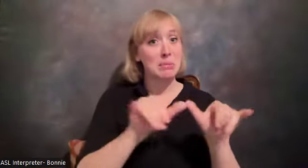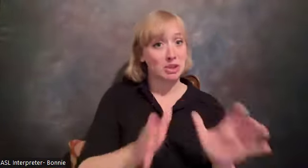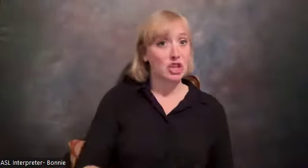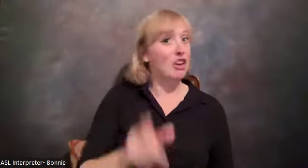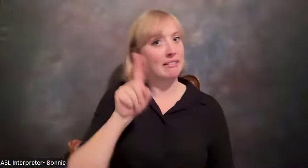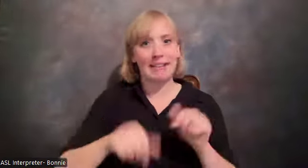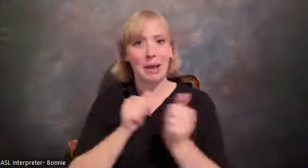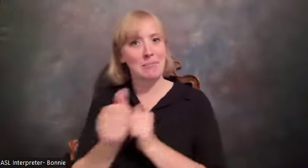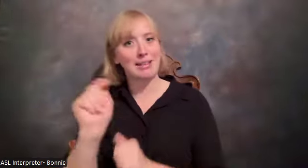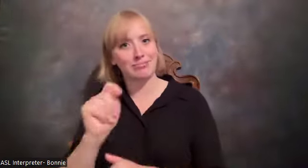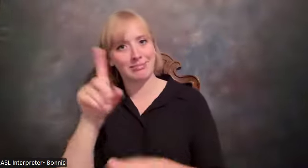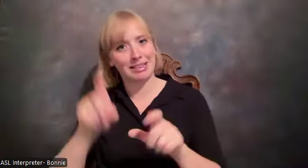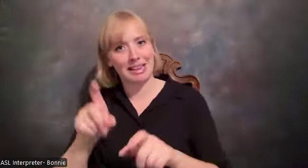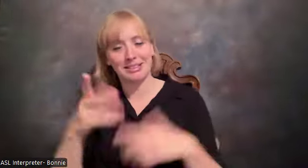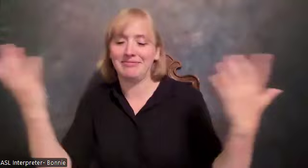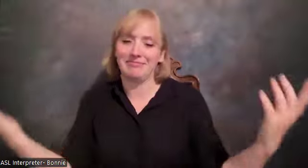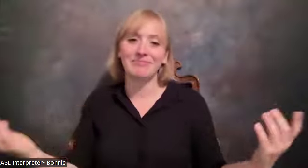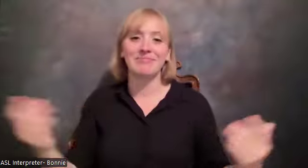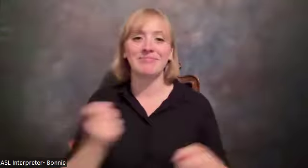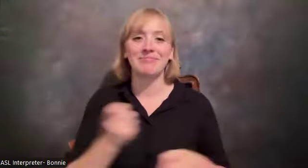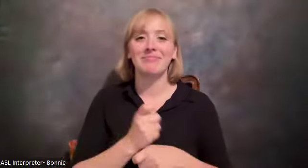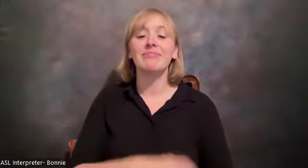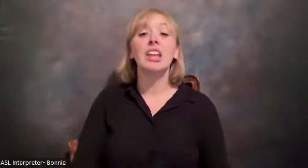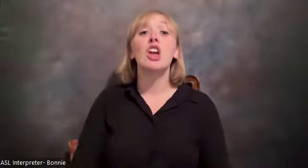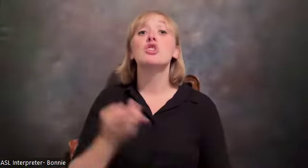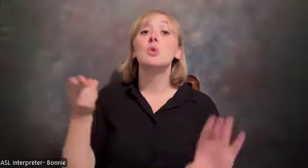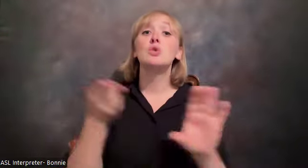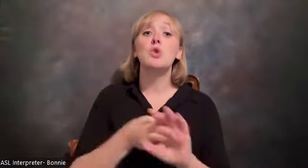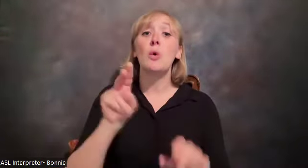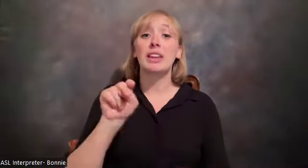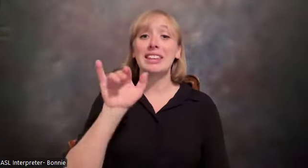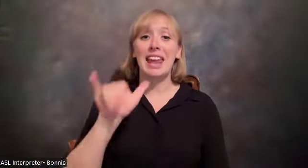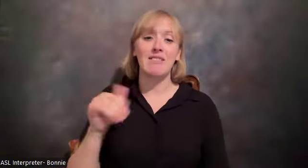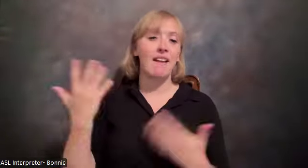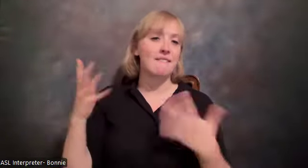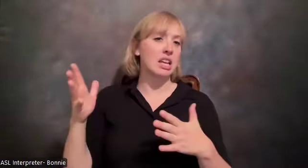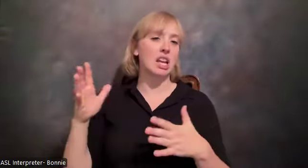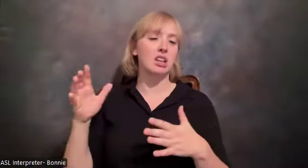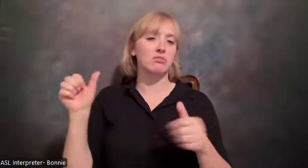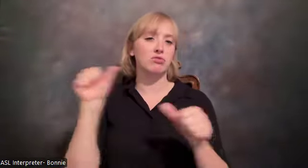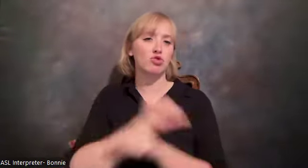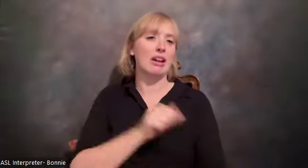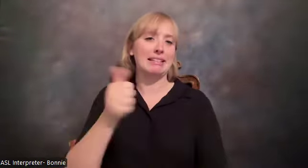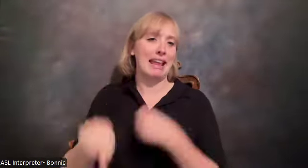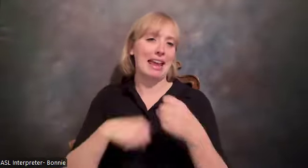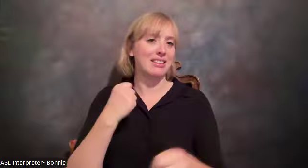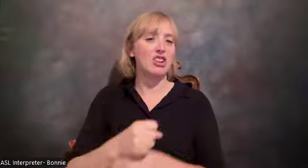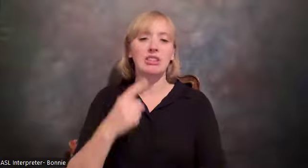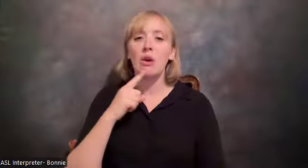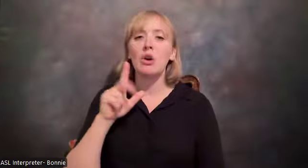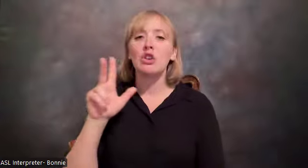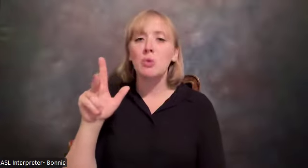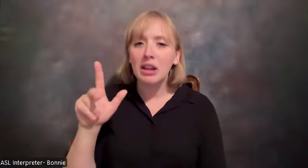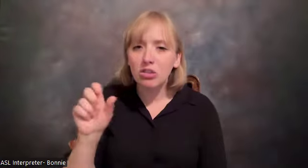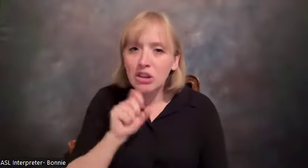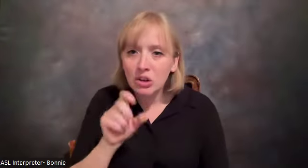And by that time of joining the Navy, I had already been, I had qualified for Alcoholics Anonymous 10 years before that. I was 23 years